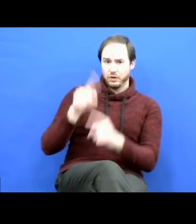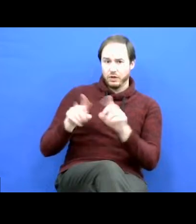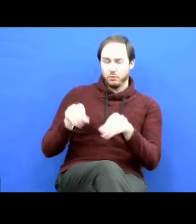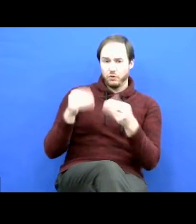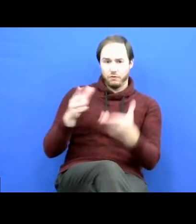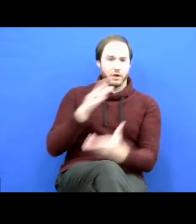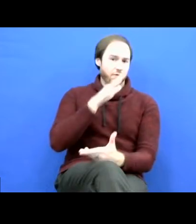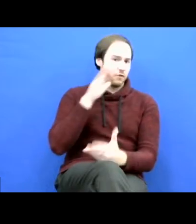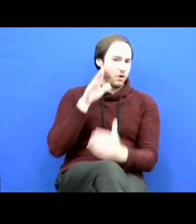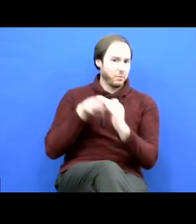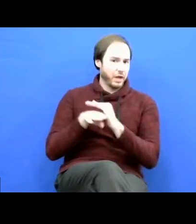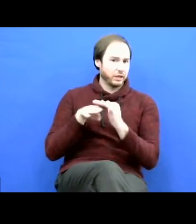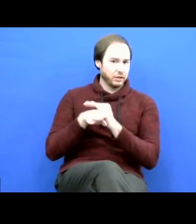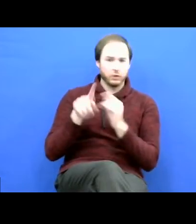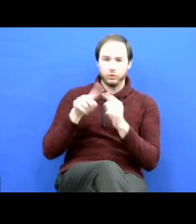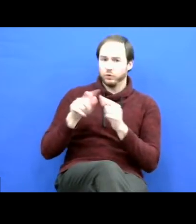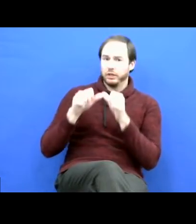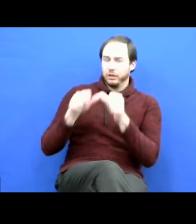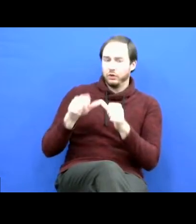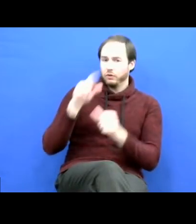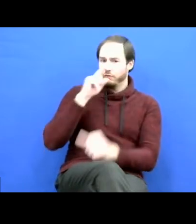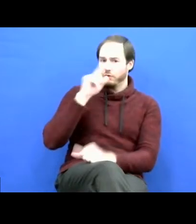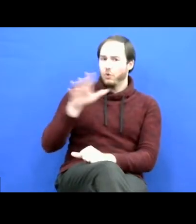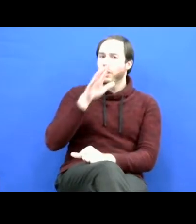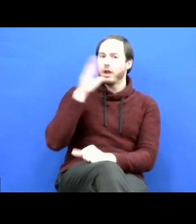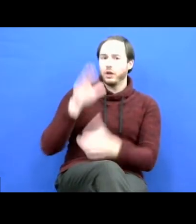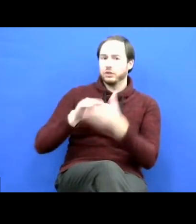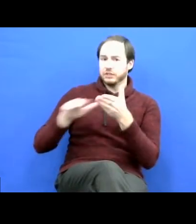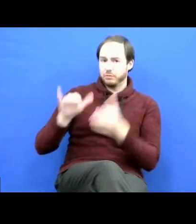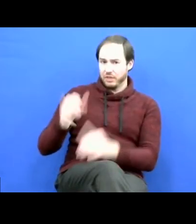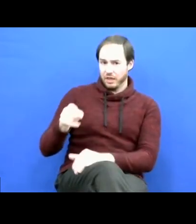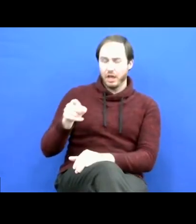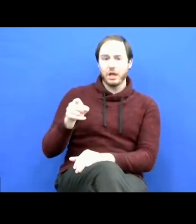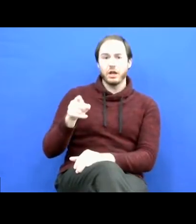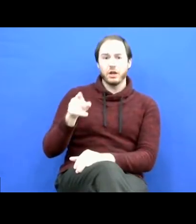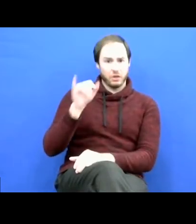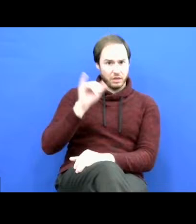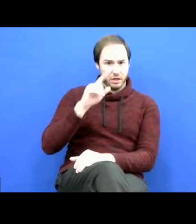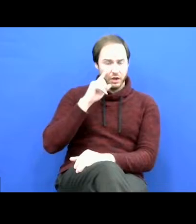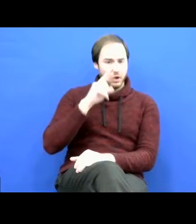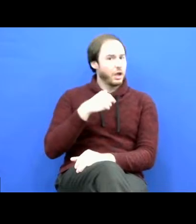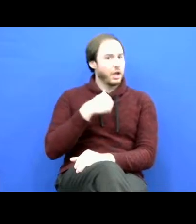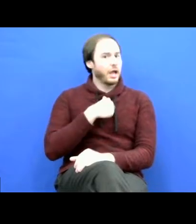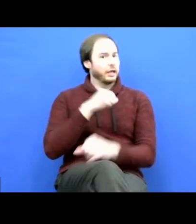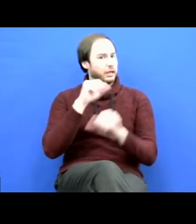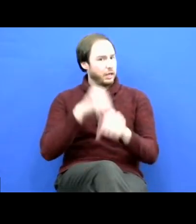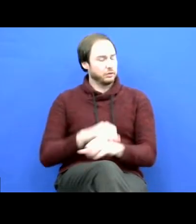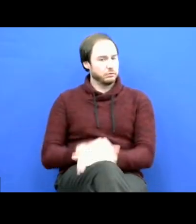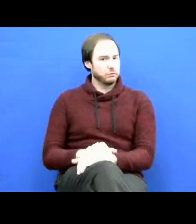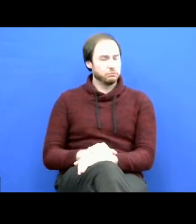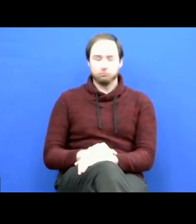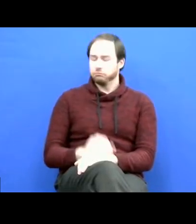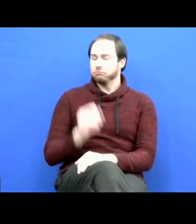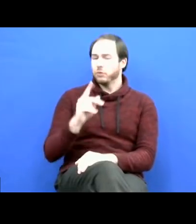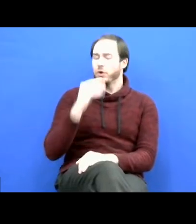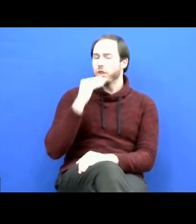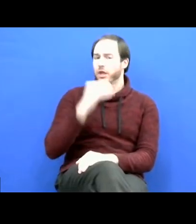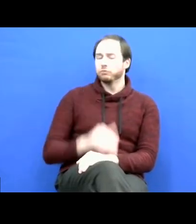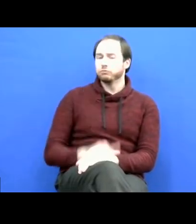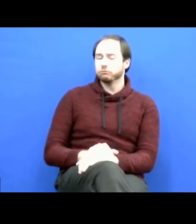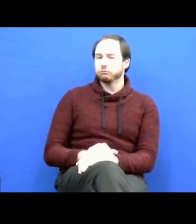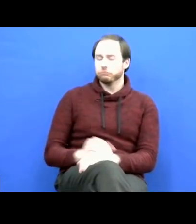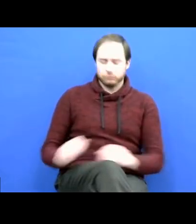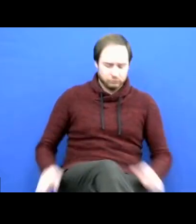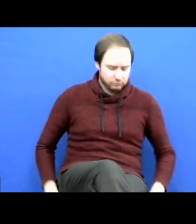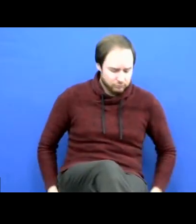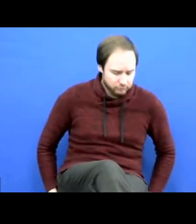farm access so that you can continue to get the agricultural exemption? I absolutely can. Okay, thank you. No matter what. It just